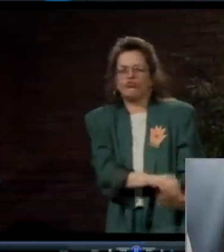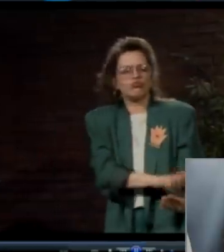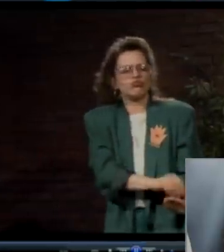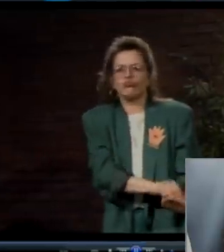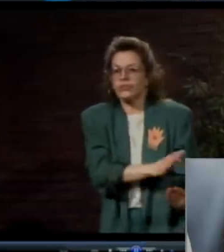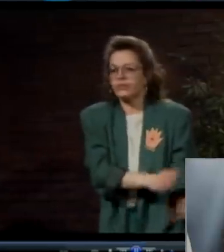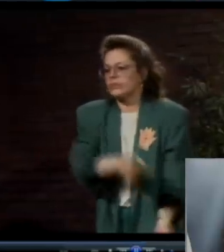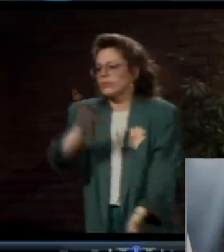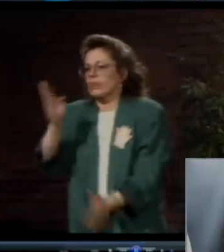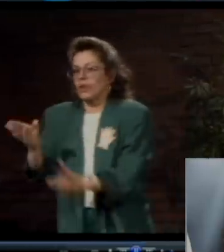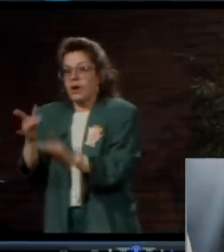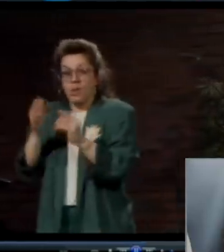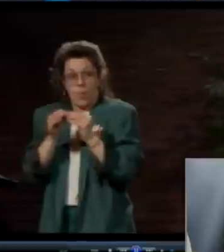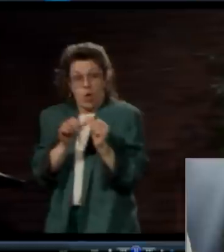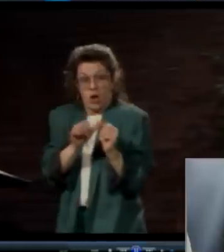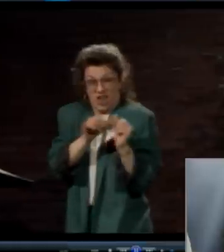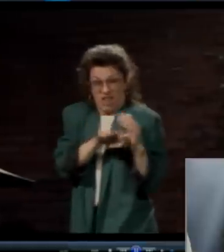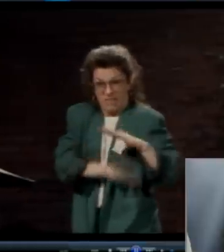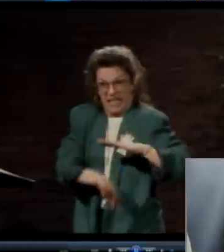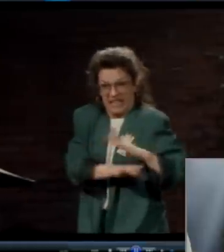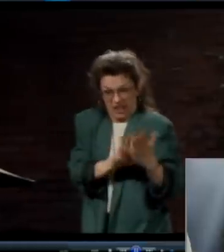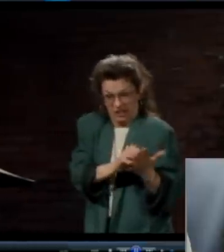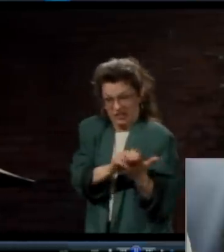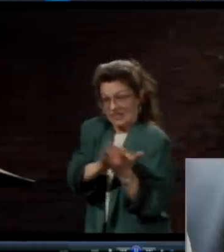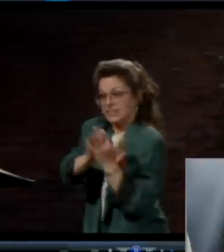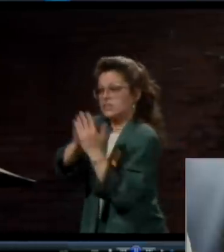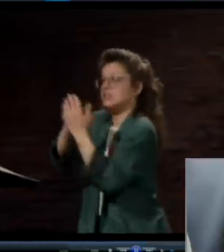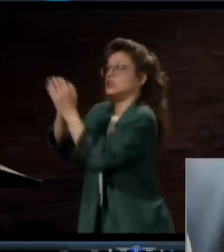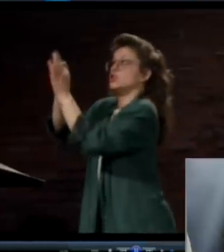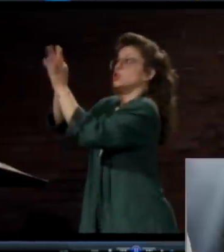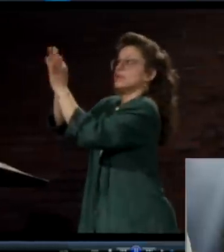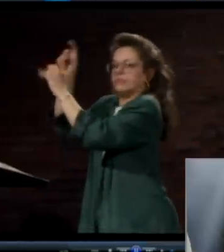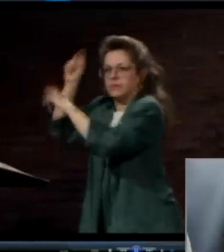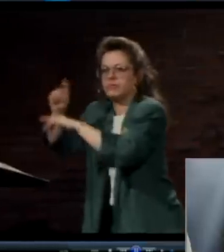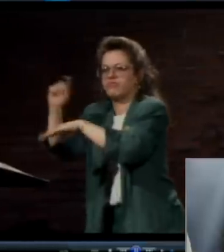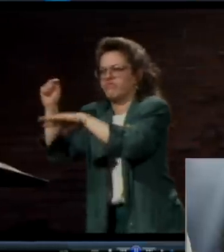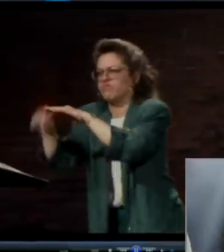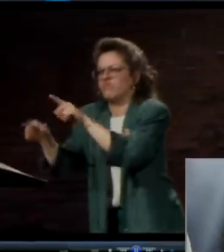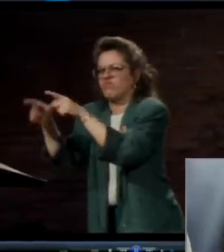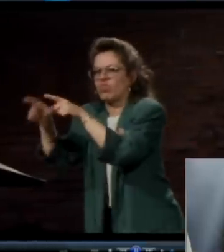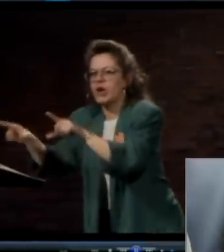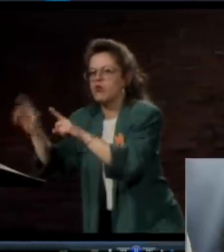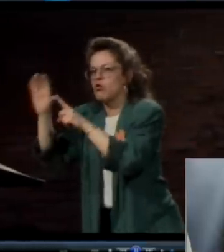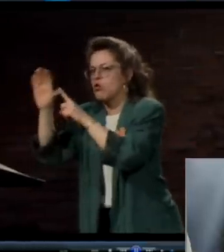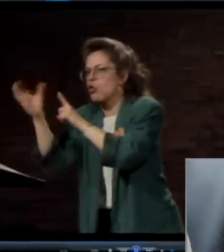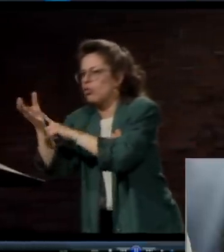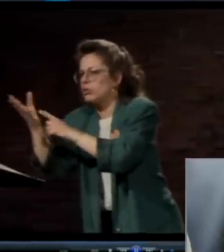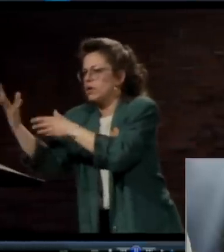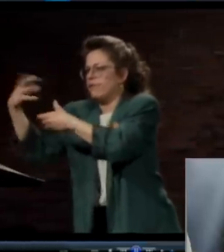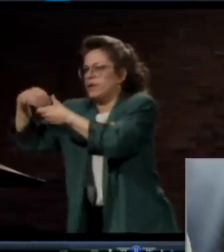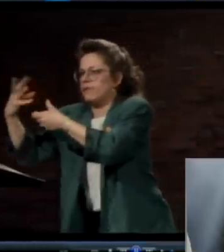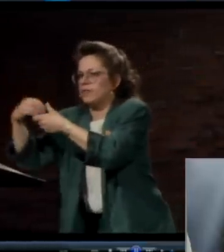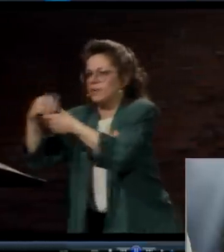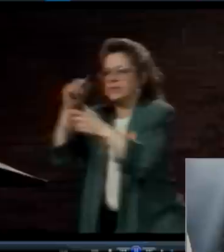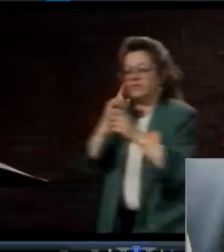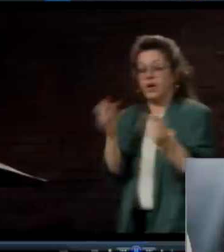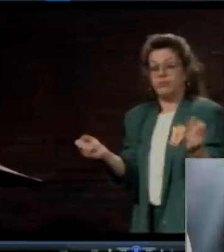act of interpreting. There's the linguistics to think of. There's so many processes that go into